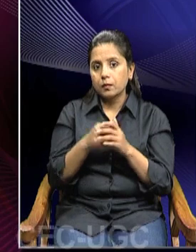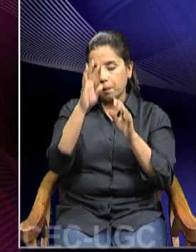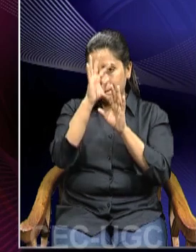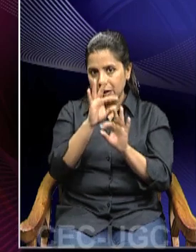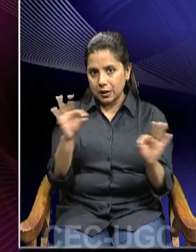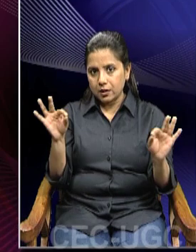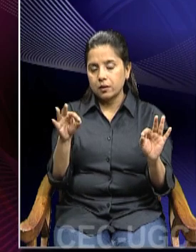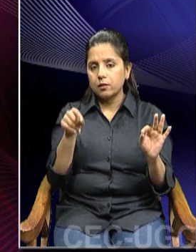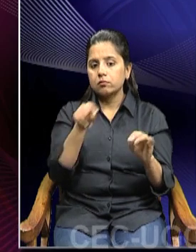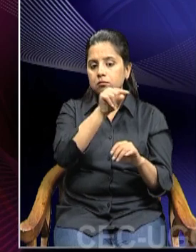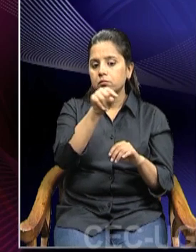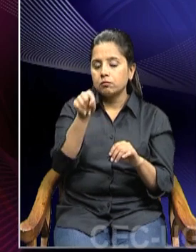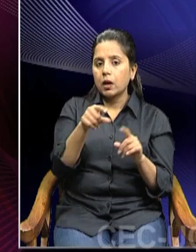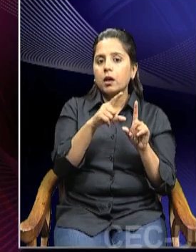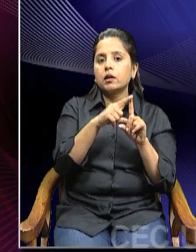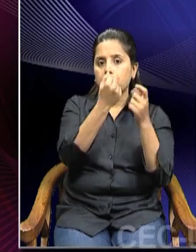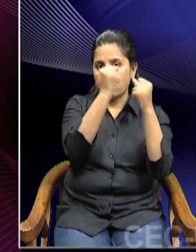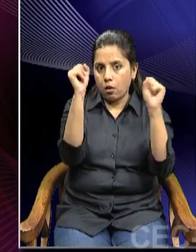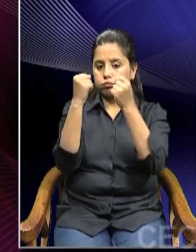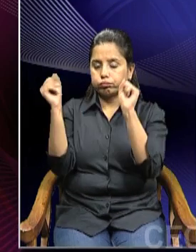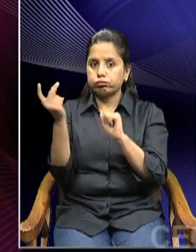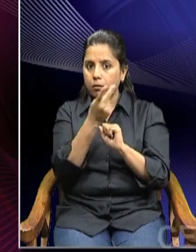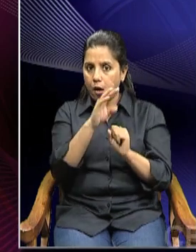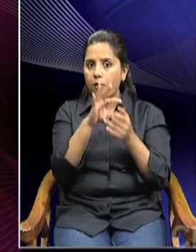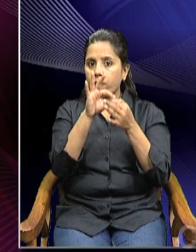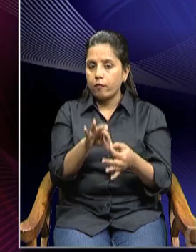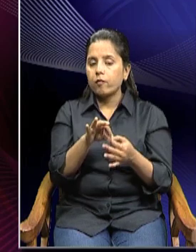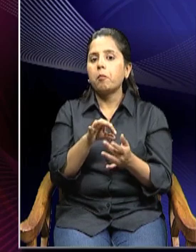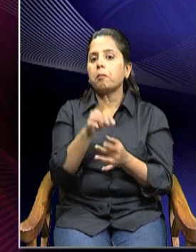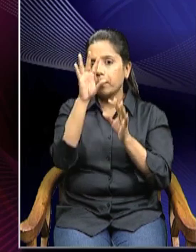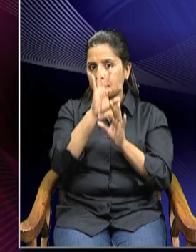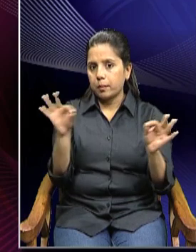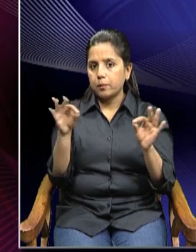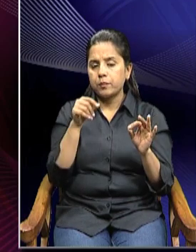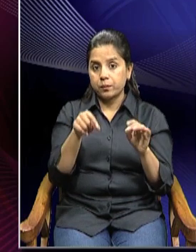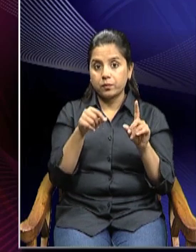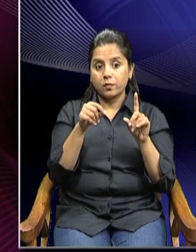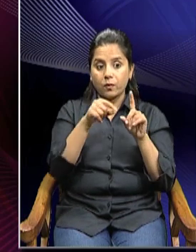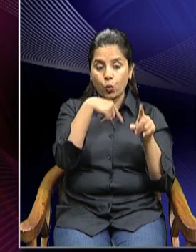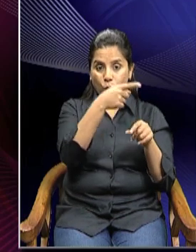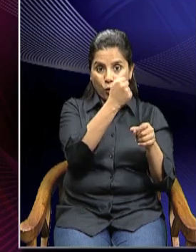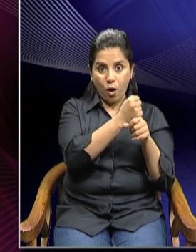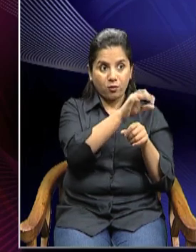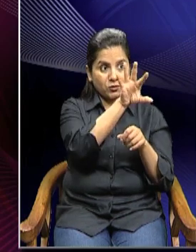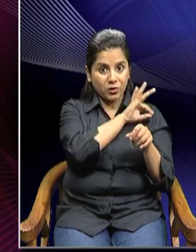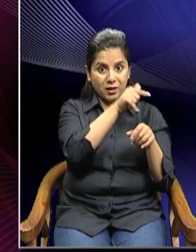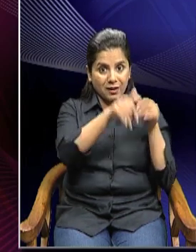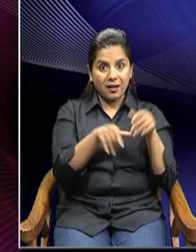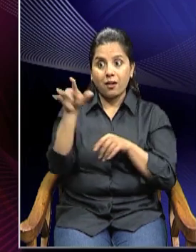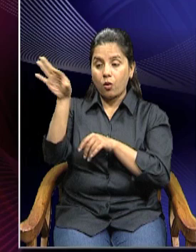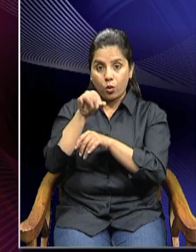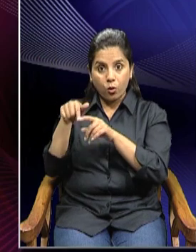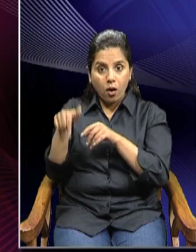peace between democracies. He believes that between democracies there is a